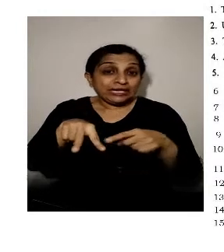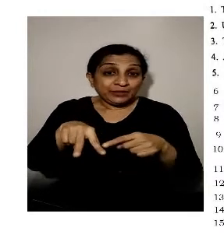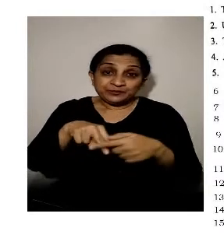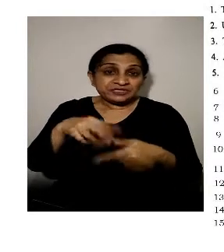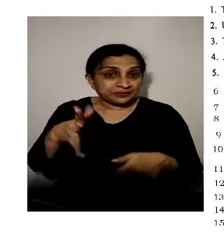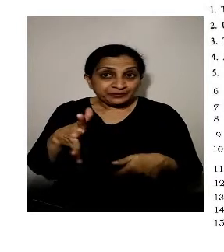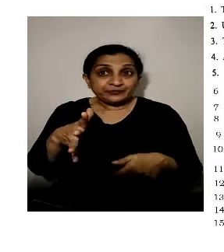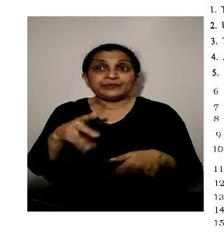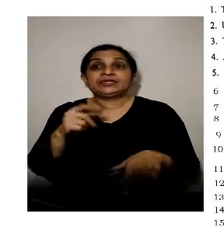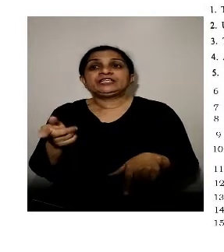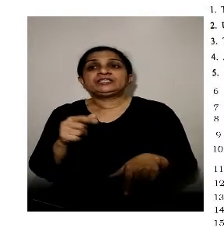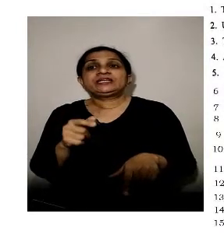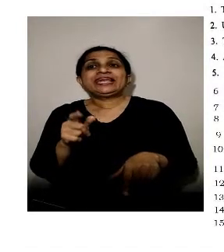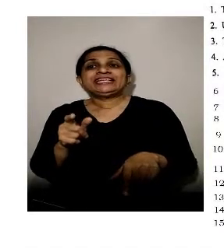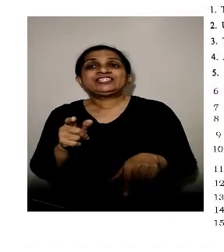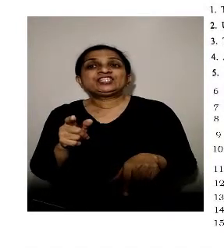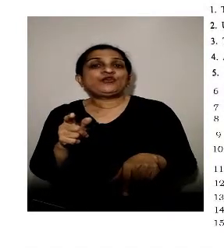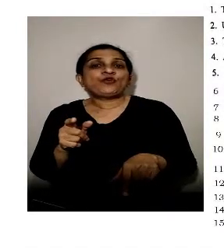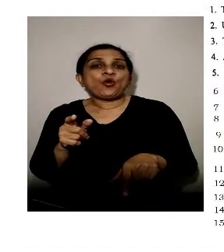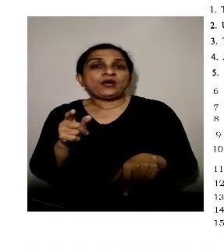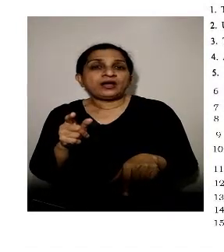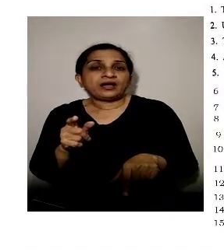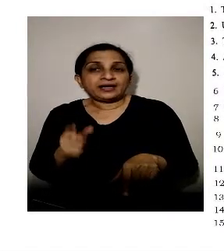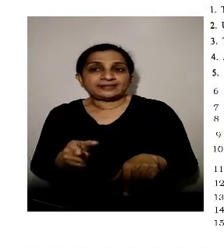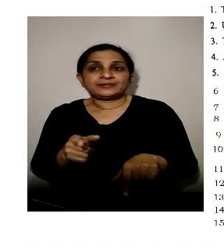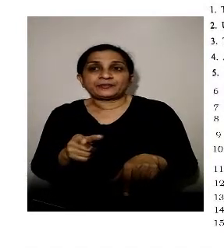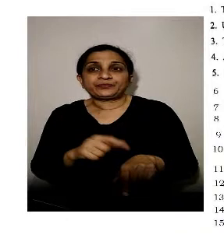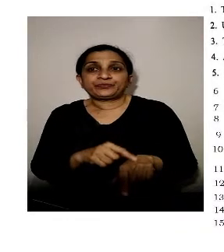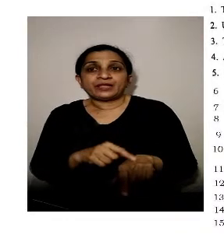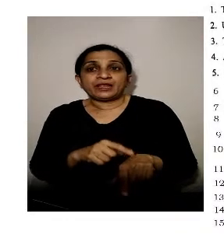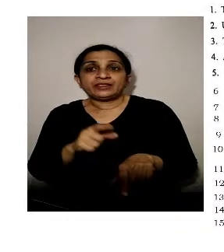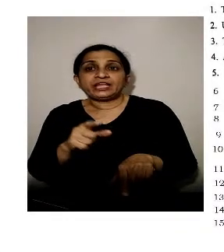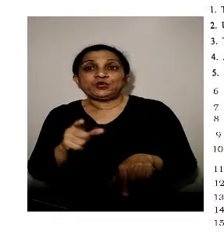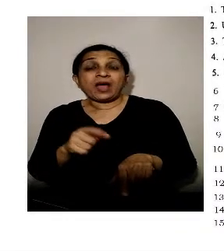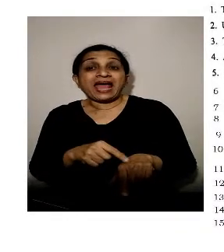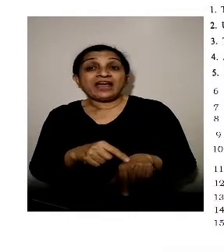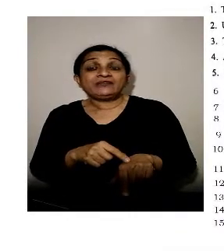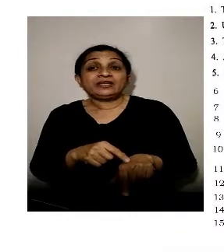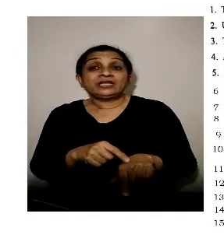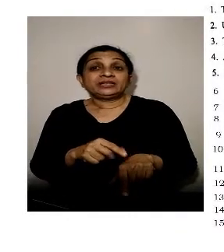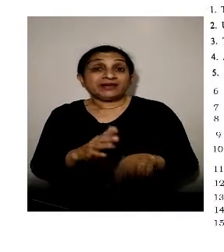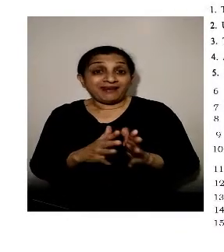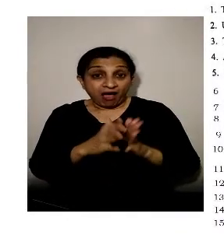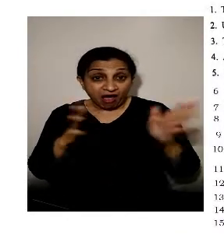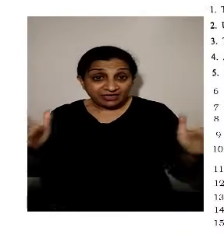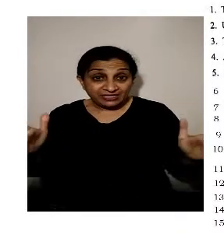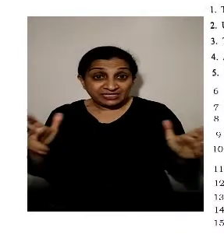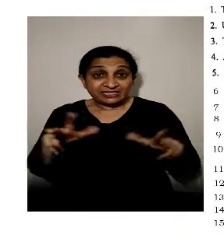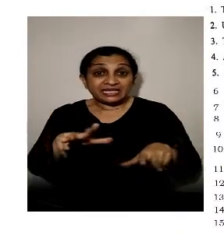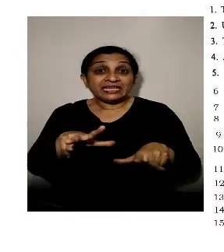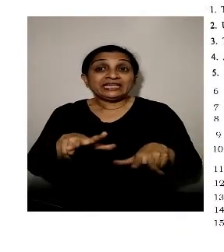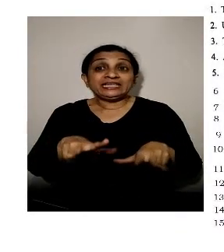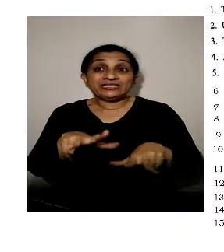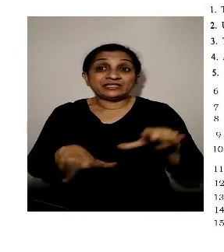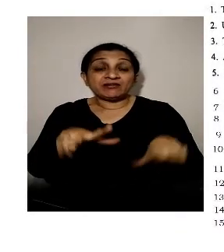limbs is estiphocus. Then you have the largest